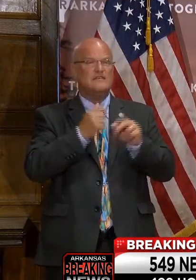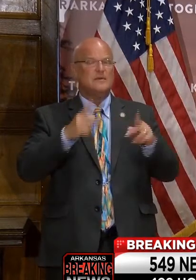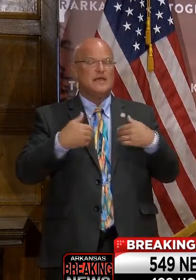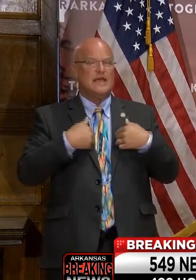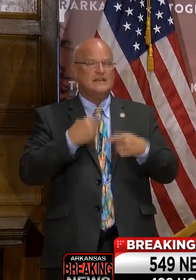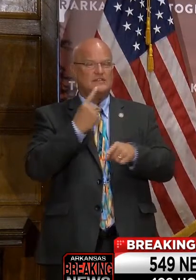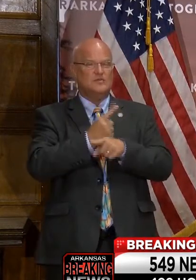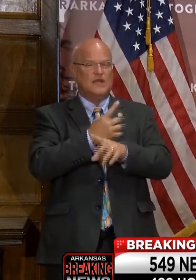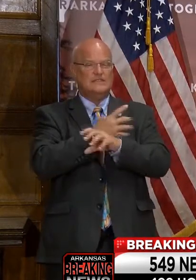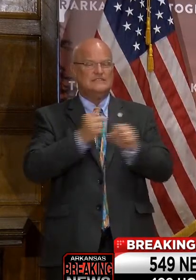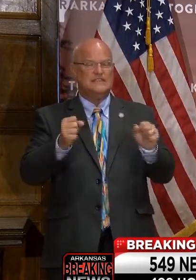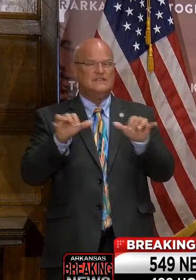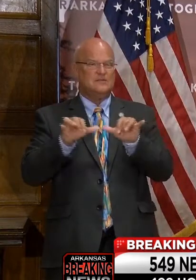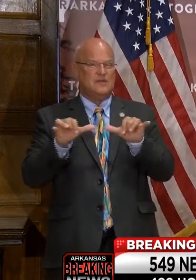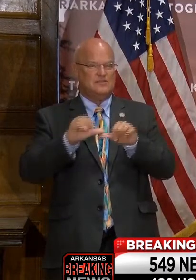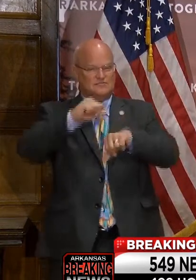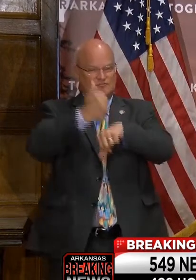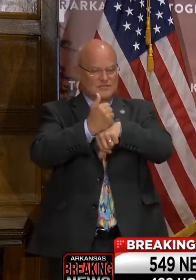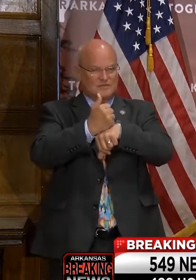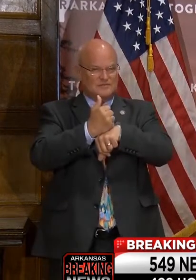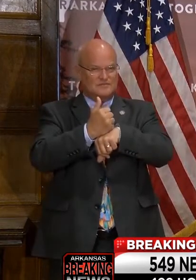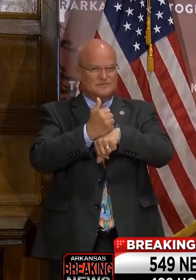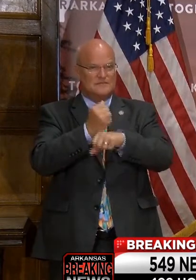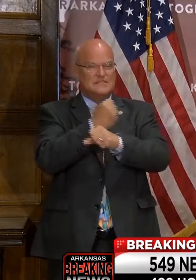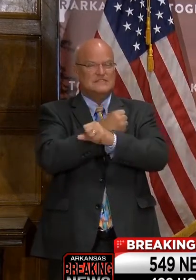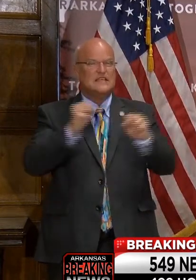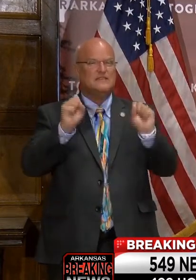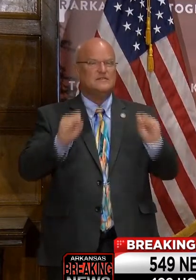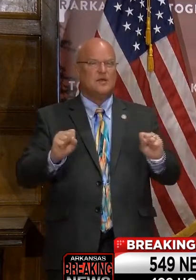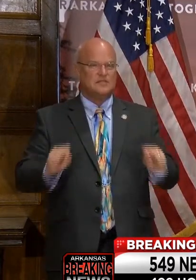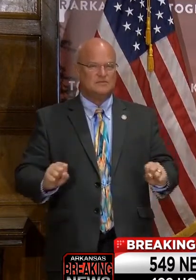has the right safety measures in place to make it as safe as possible.